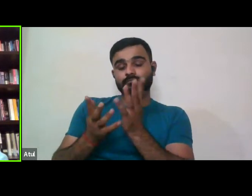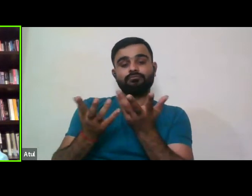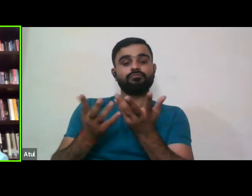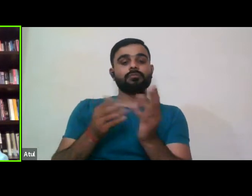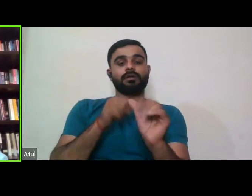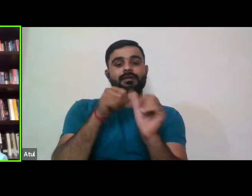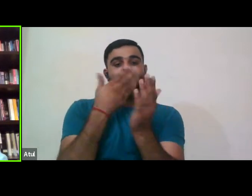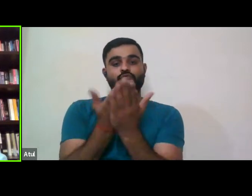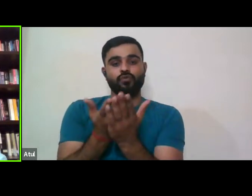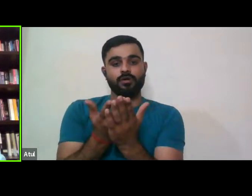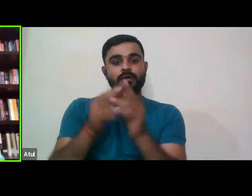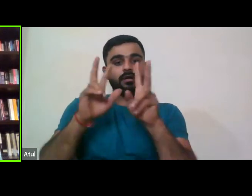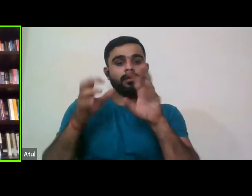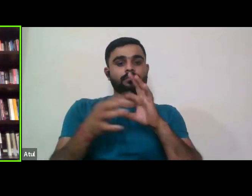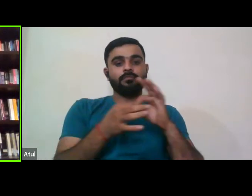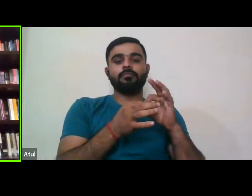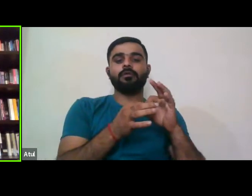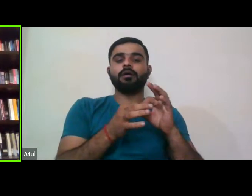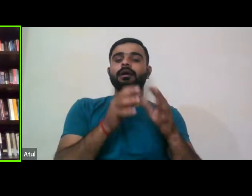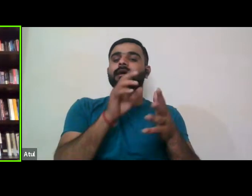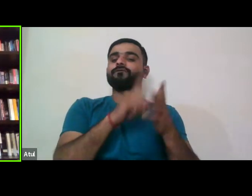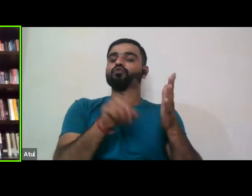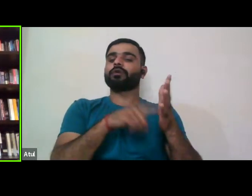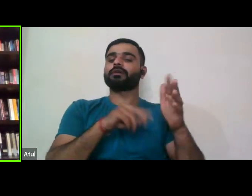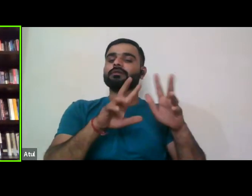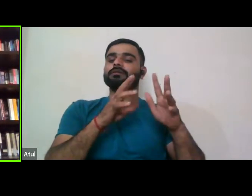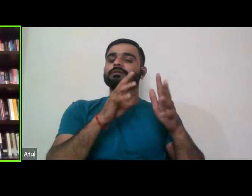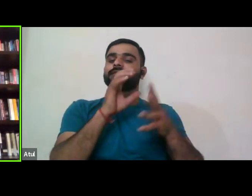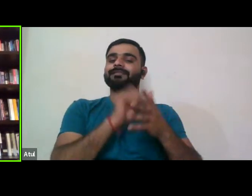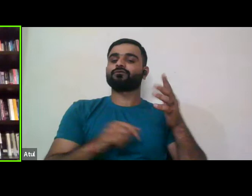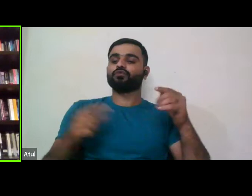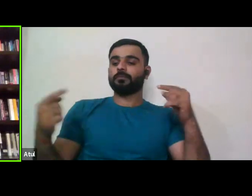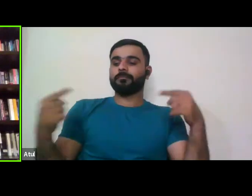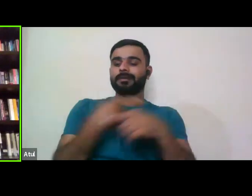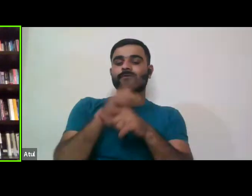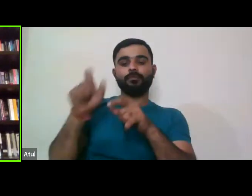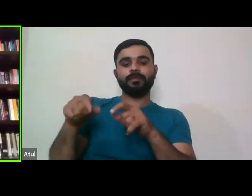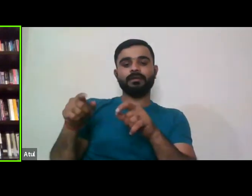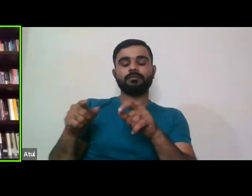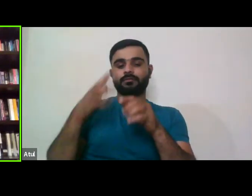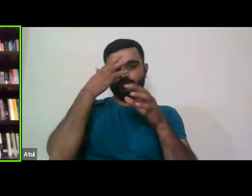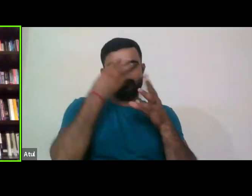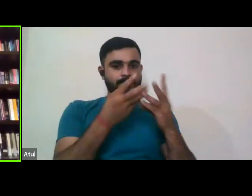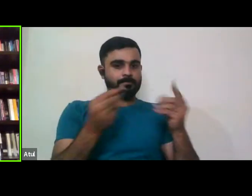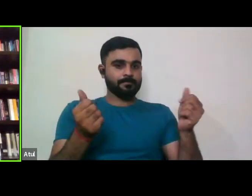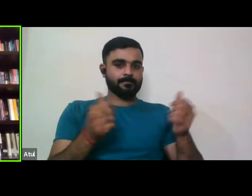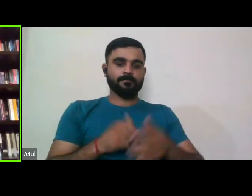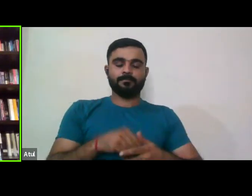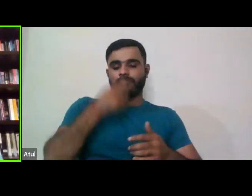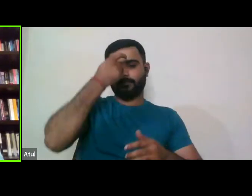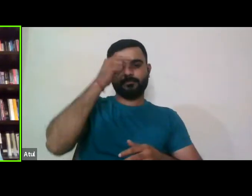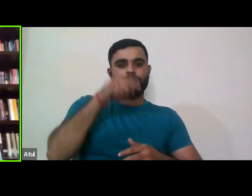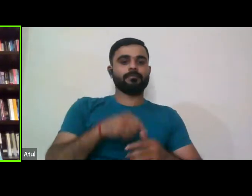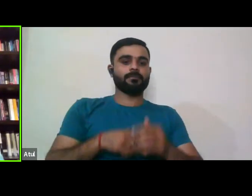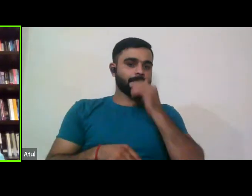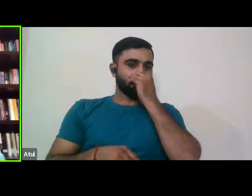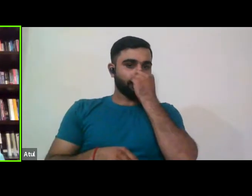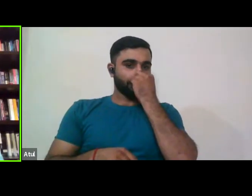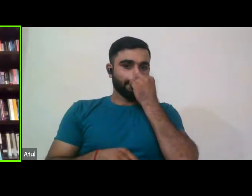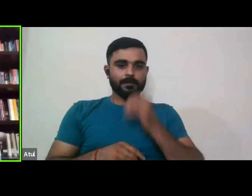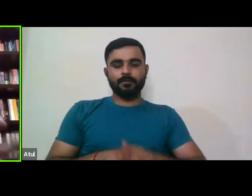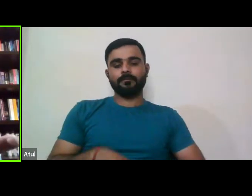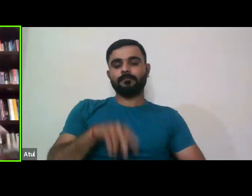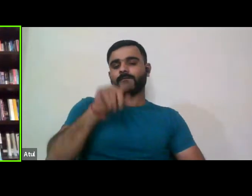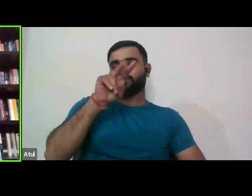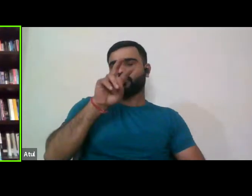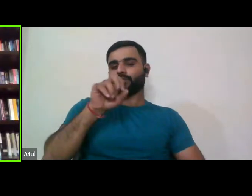applied regardless of the dispute at hand. So the solution to this issue. Now, in 2018, if you